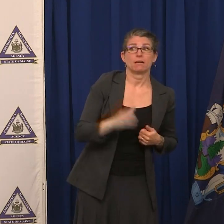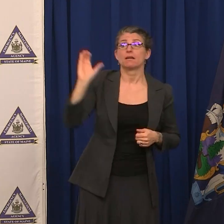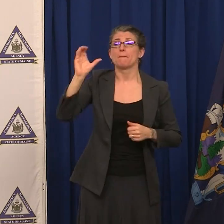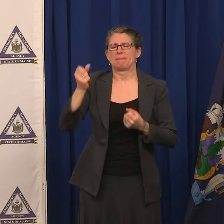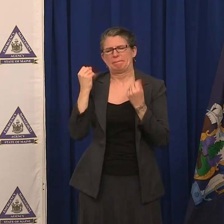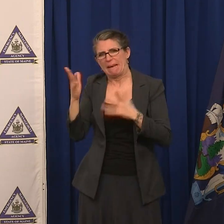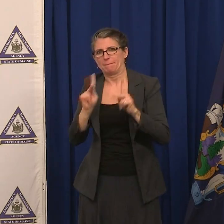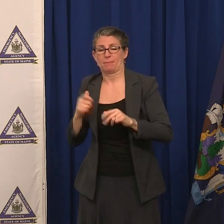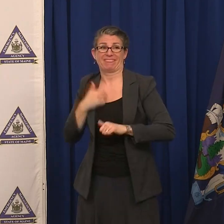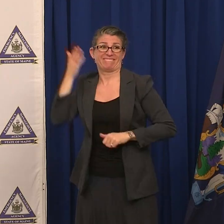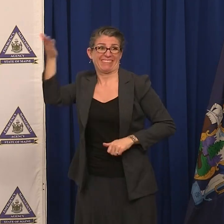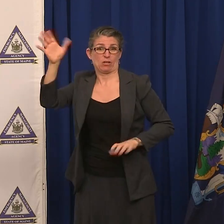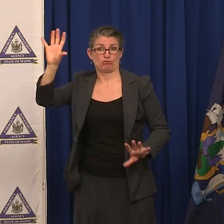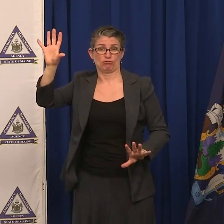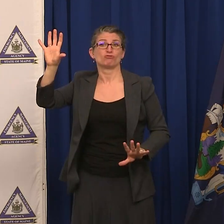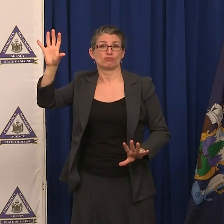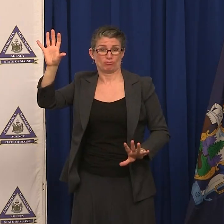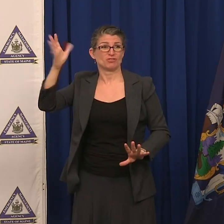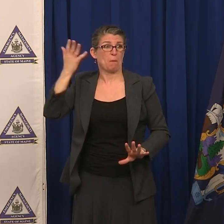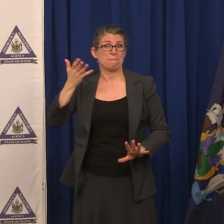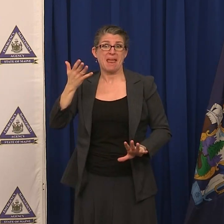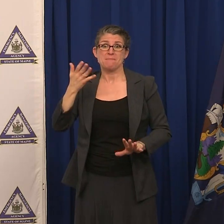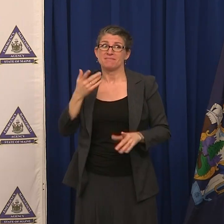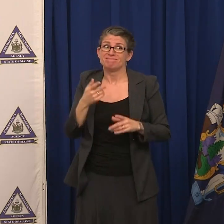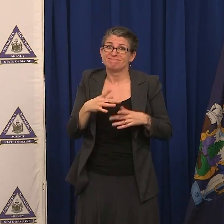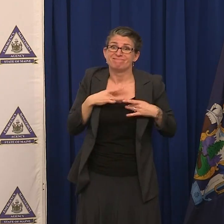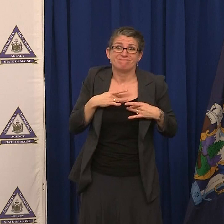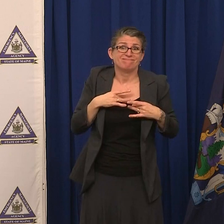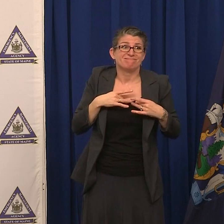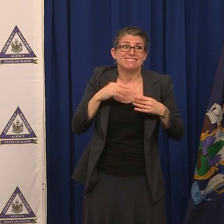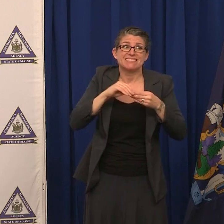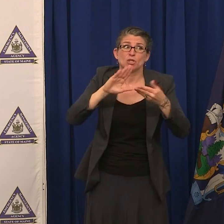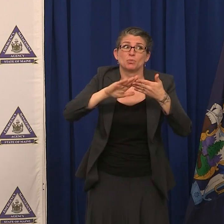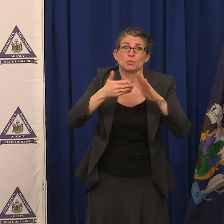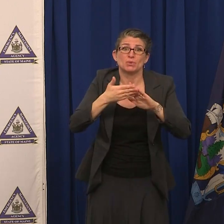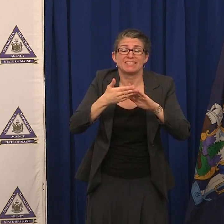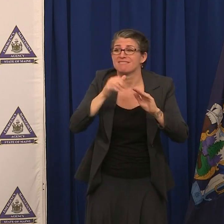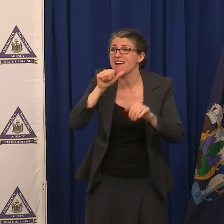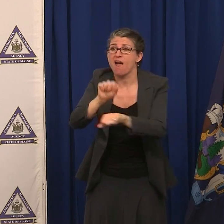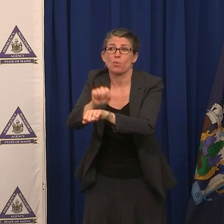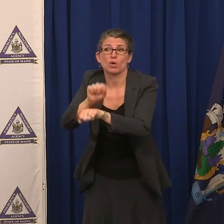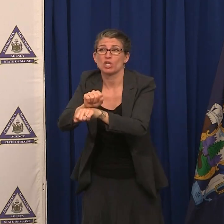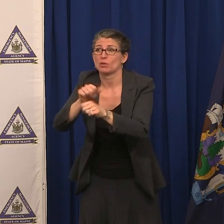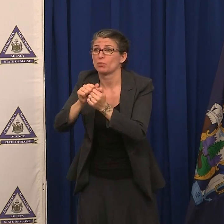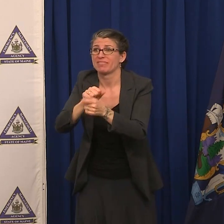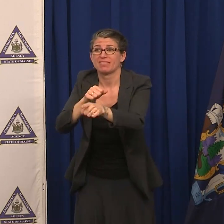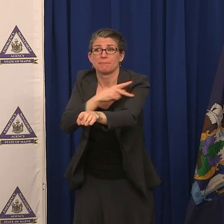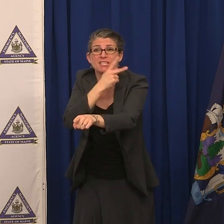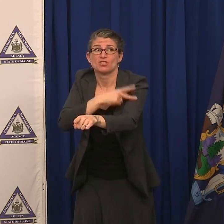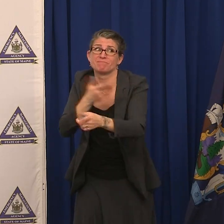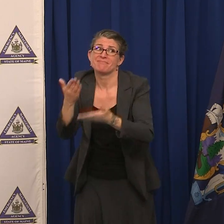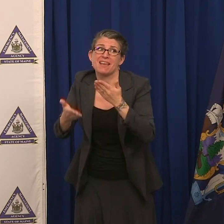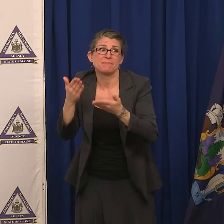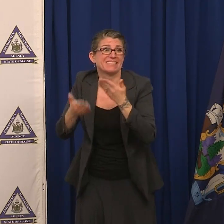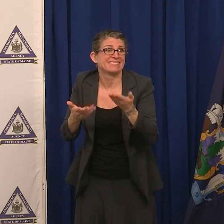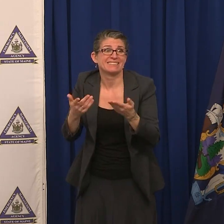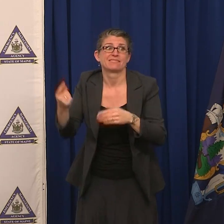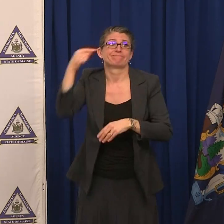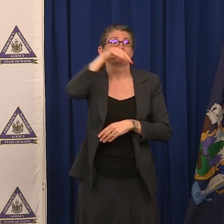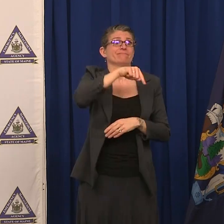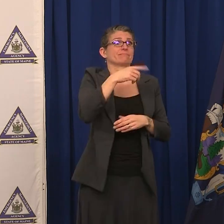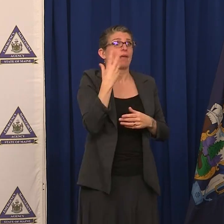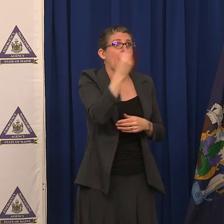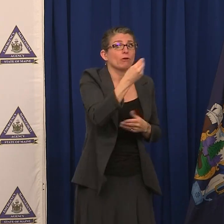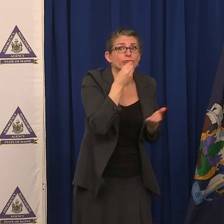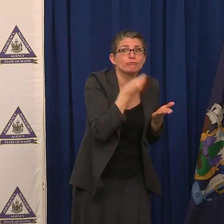community. We always, of course, are looking for trends that might point us in one direction or the other. But as of right now, Brad,